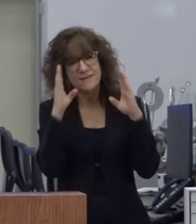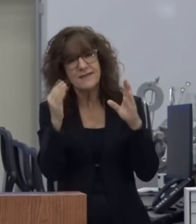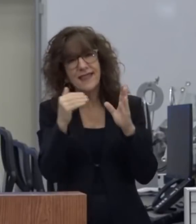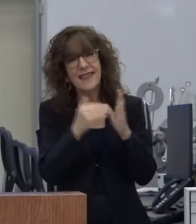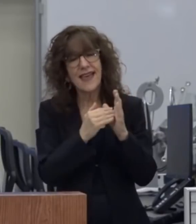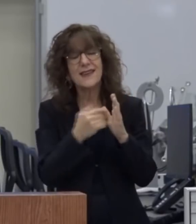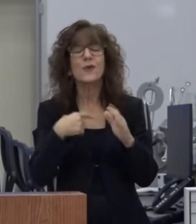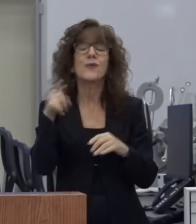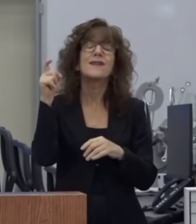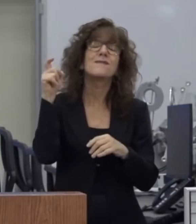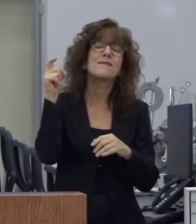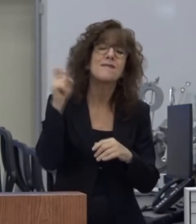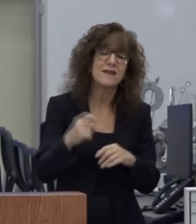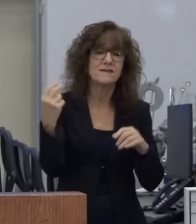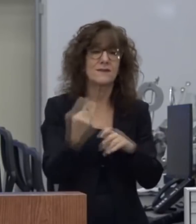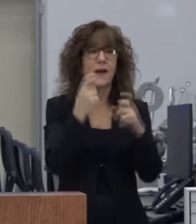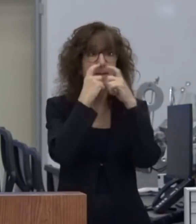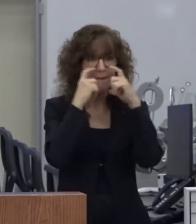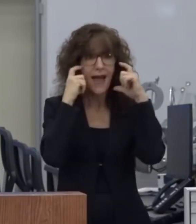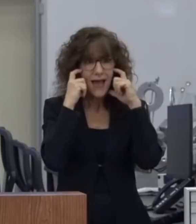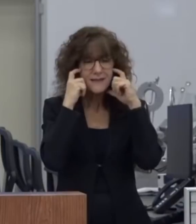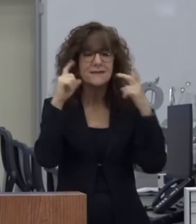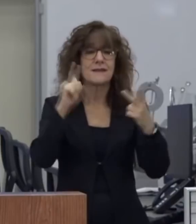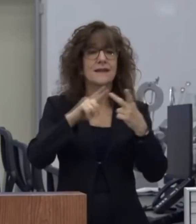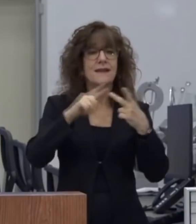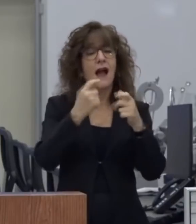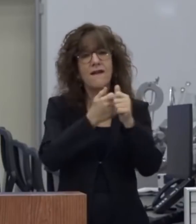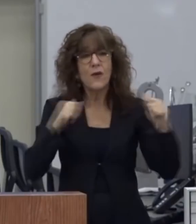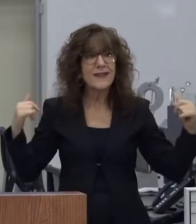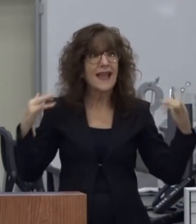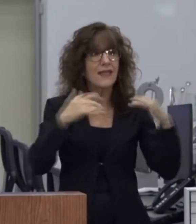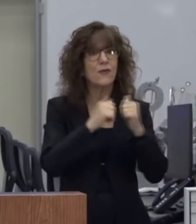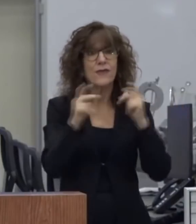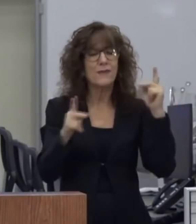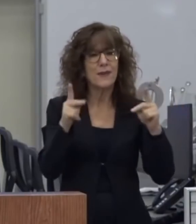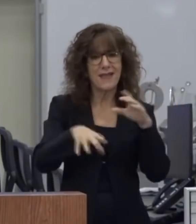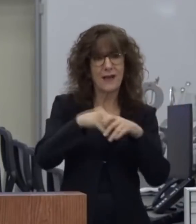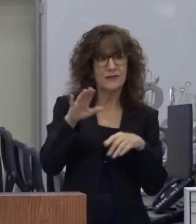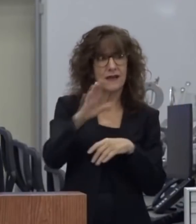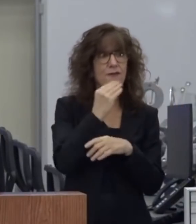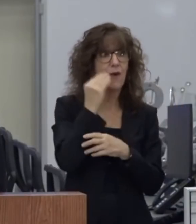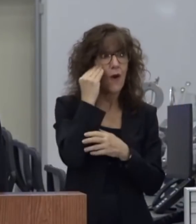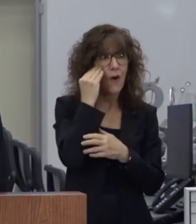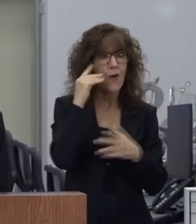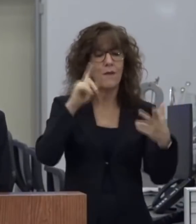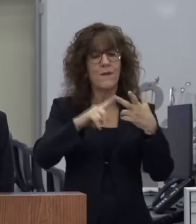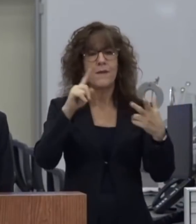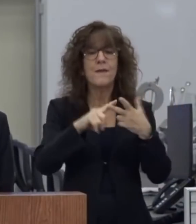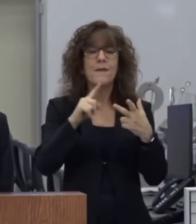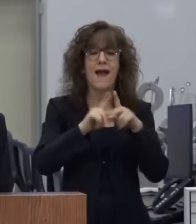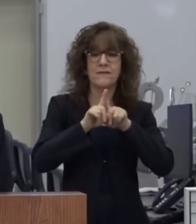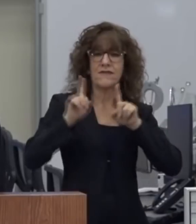me, continue, please, to wear your mask, avoid gatherings with those outside your immediate household, and maintain